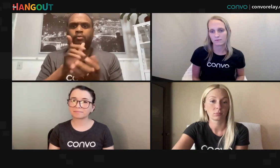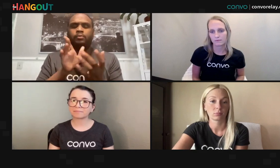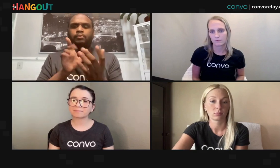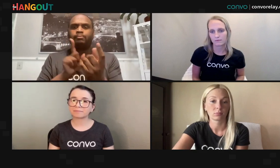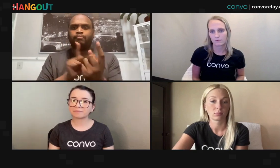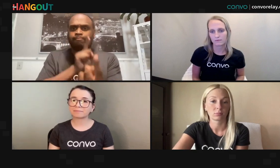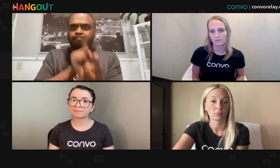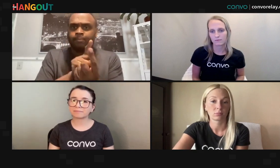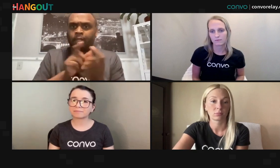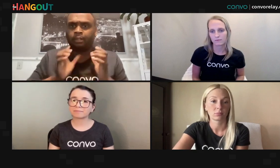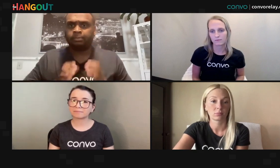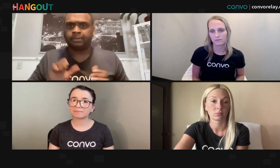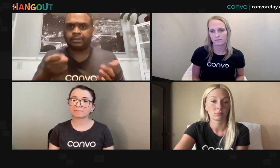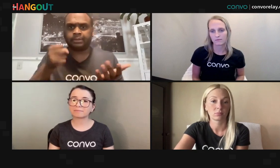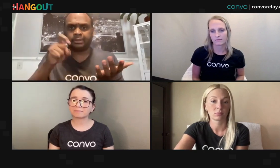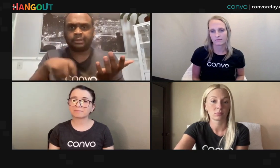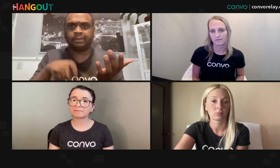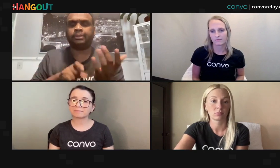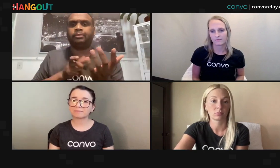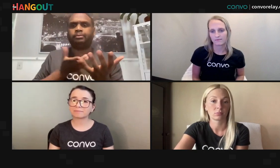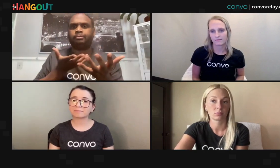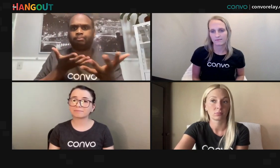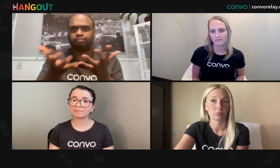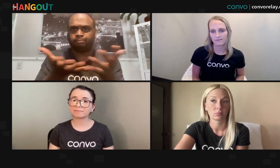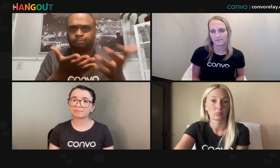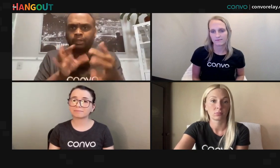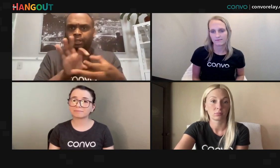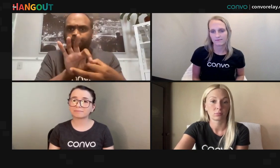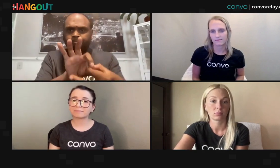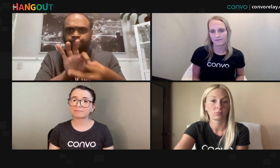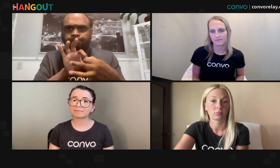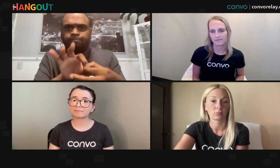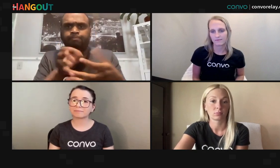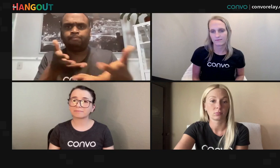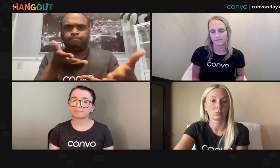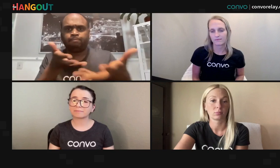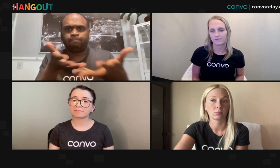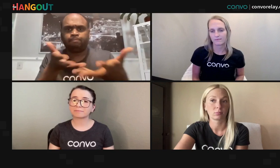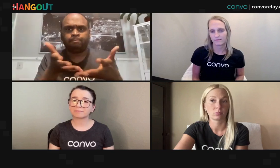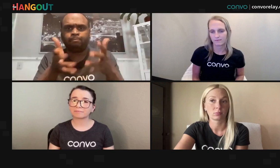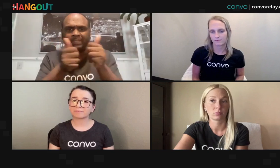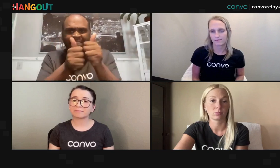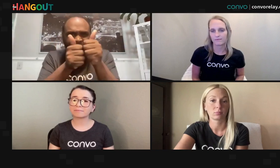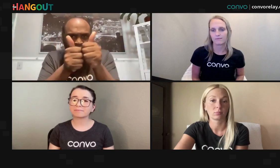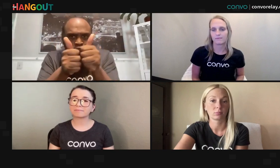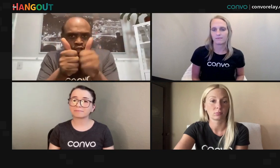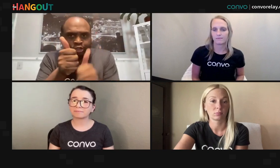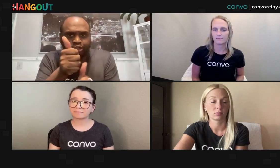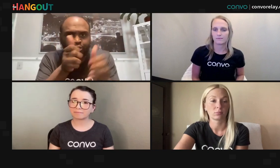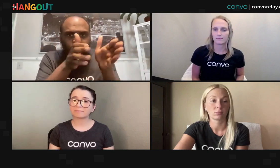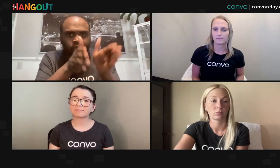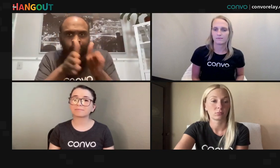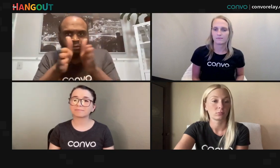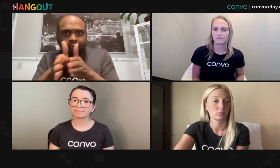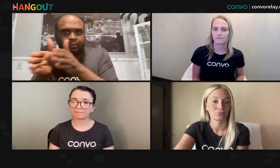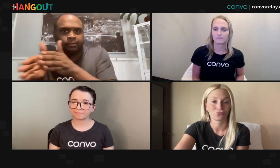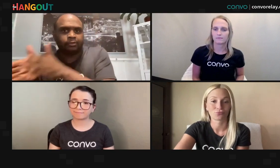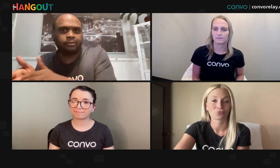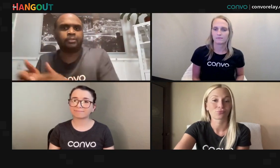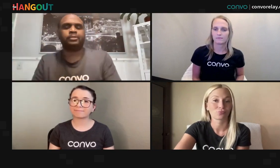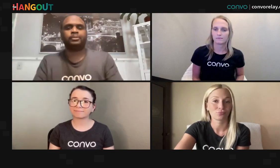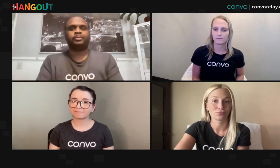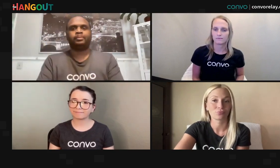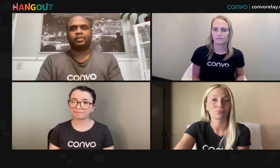Convo is amazing. They really make sure that they meet the customer's need. They really focus on the relationship and building that relationship